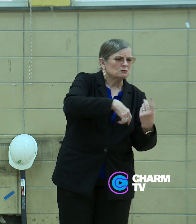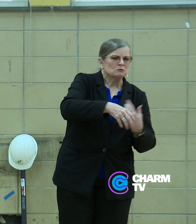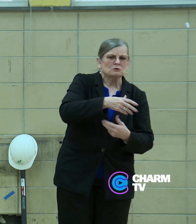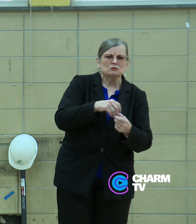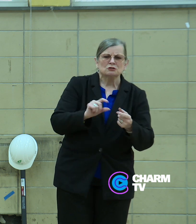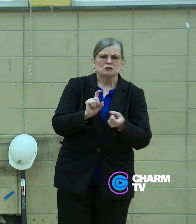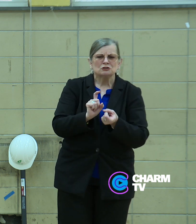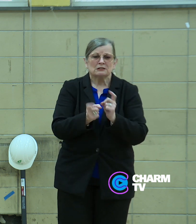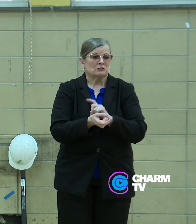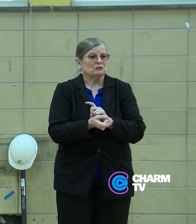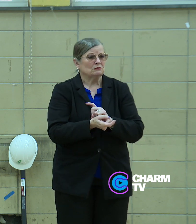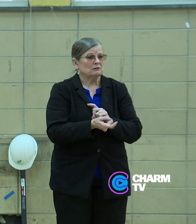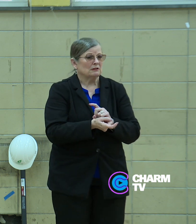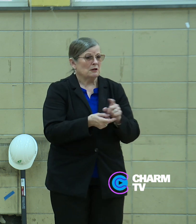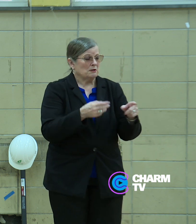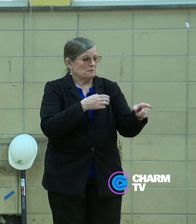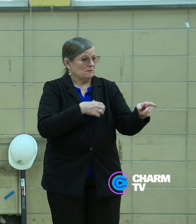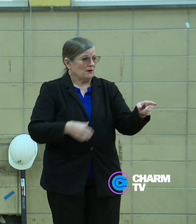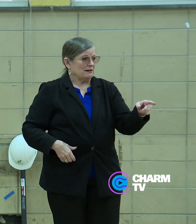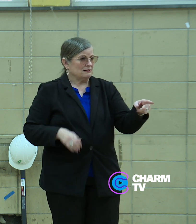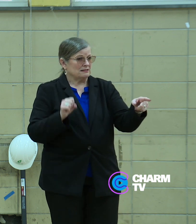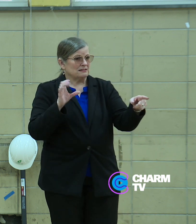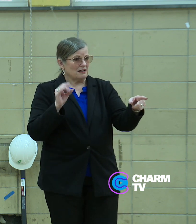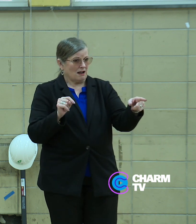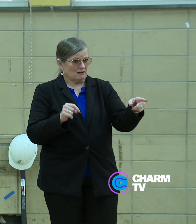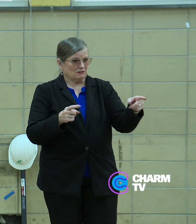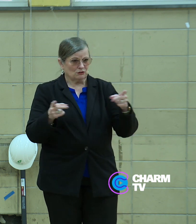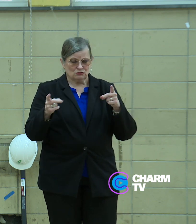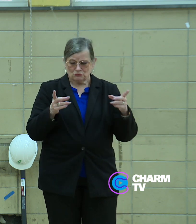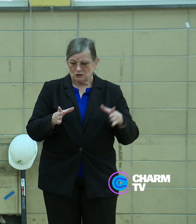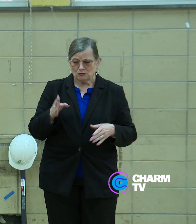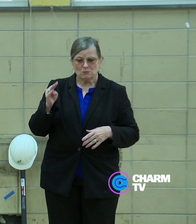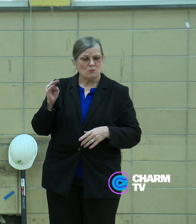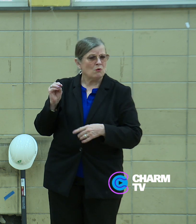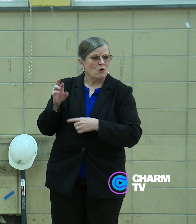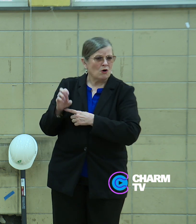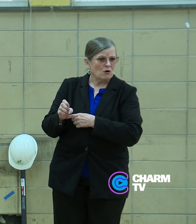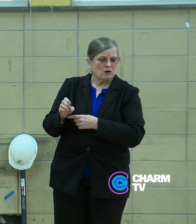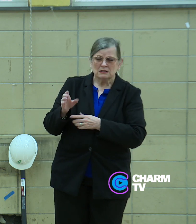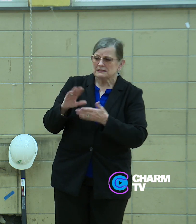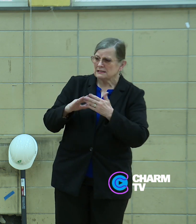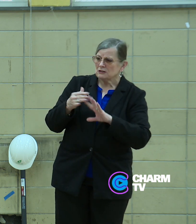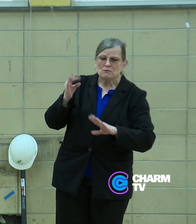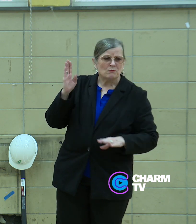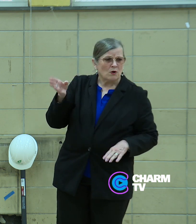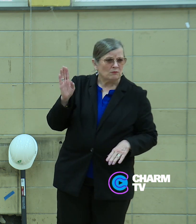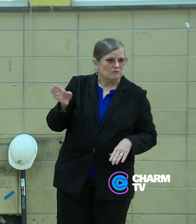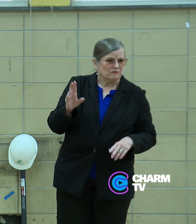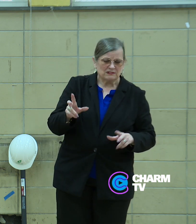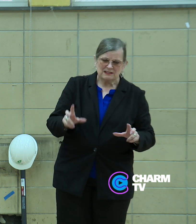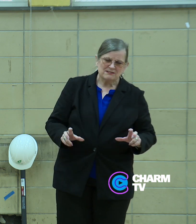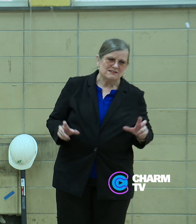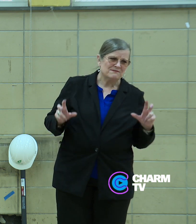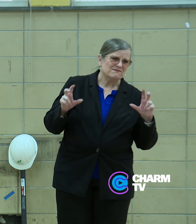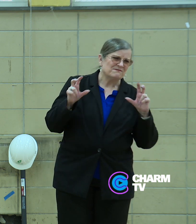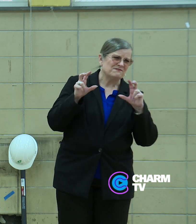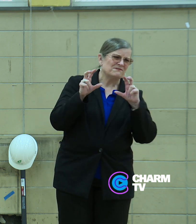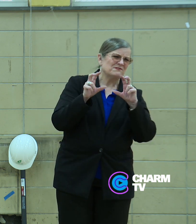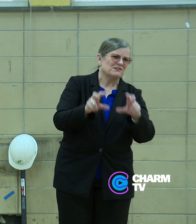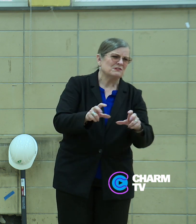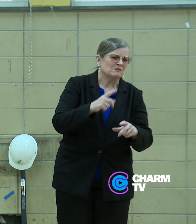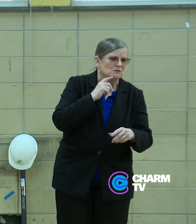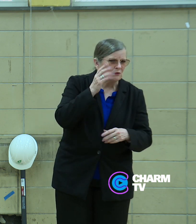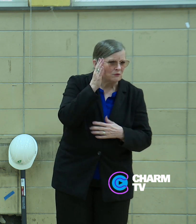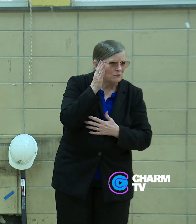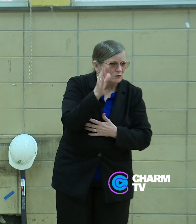thank Mayor Scott, Director Moore, the City of Baltimore for investing in our city's future